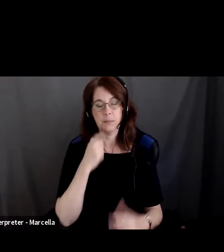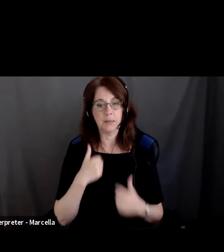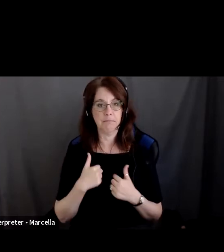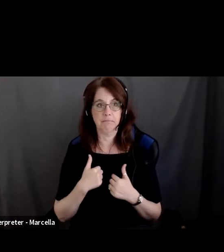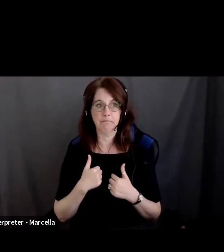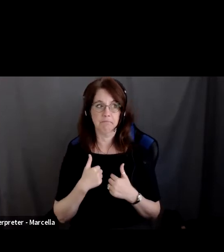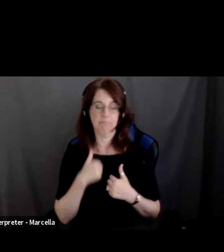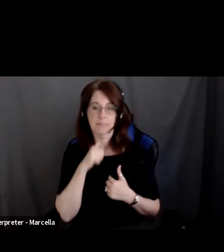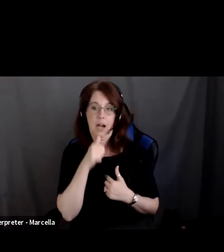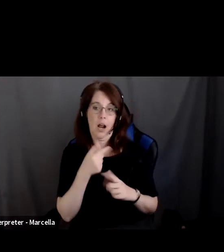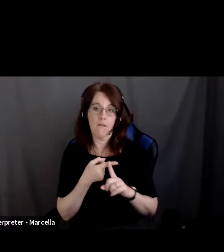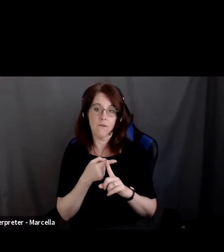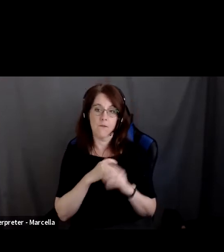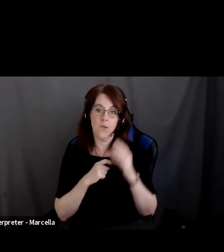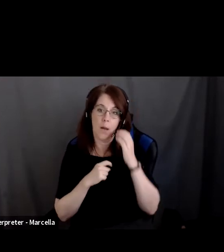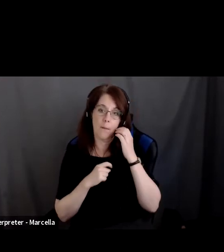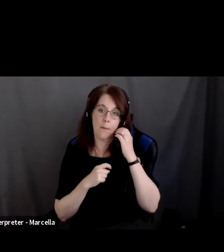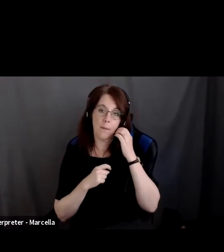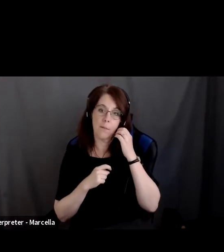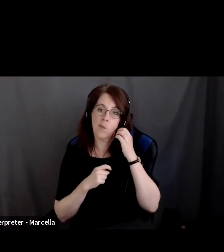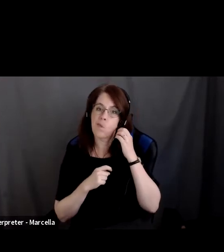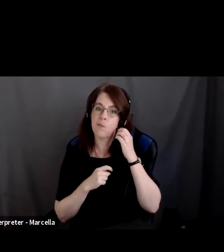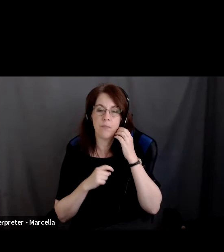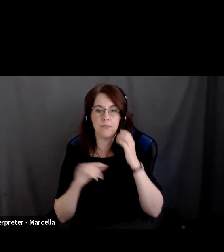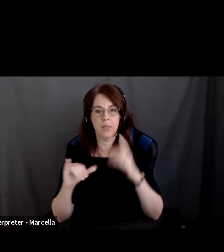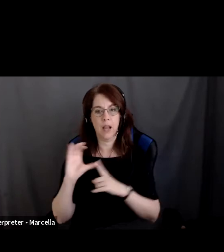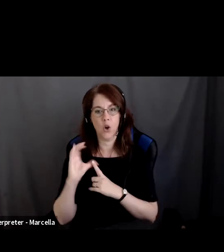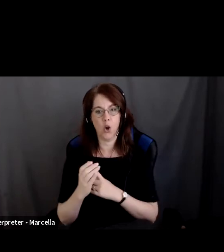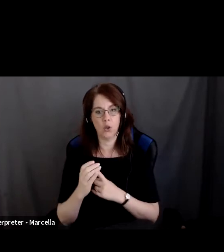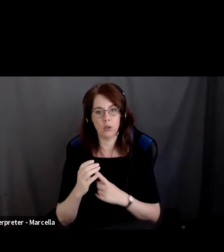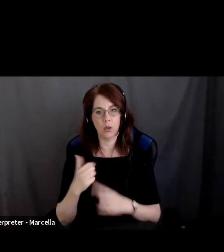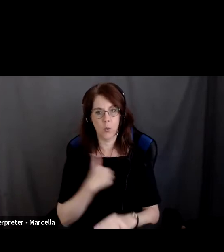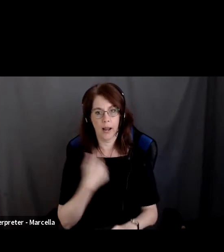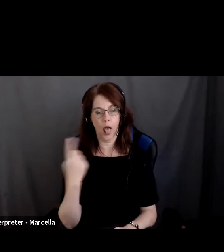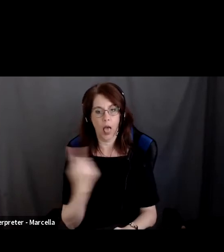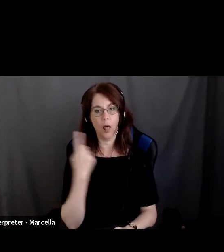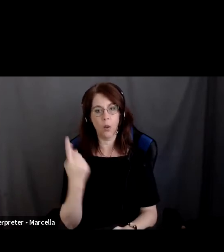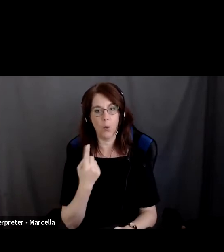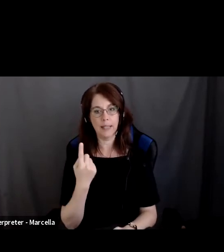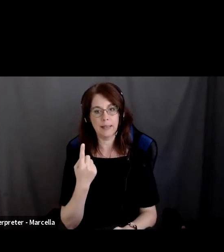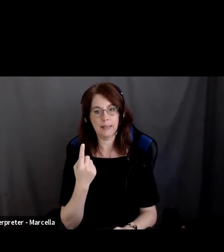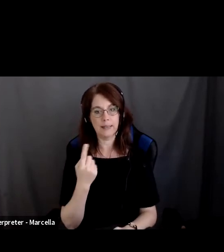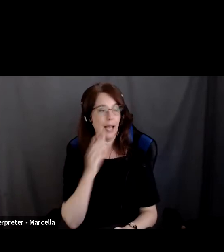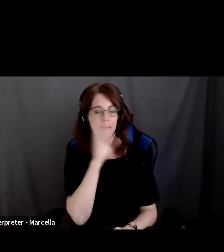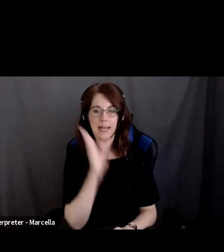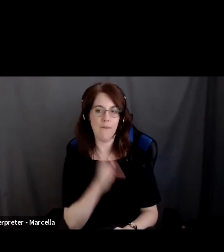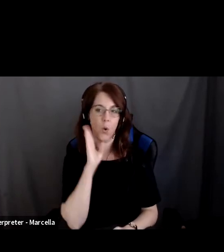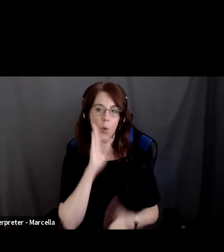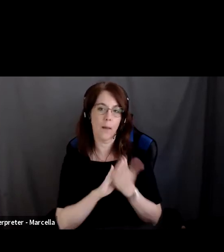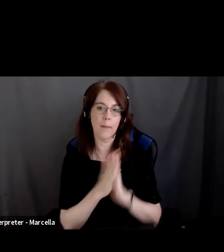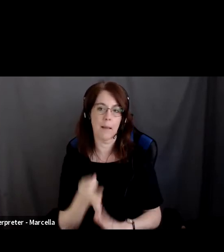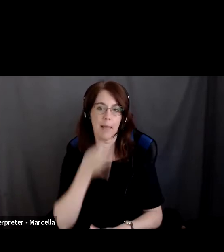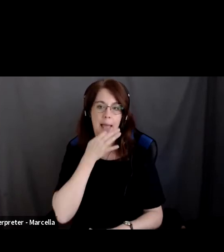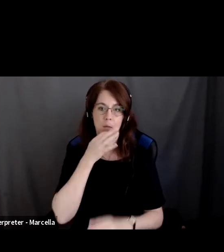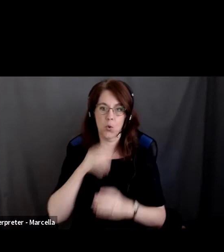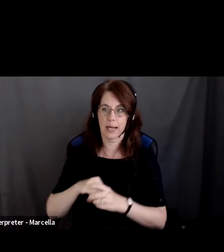culture, we are always never going to be experts in someone else's